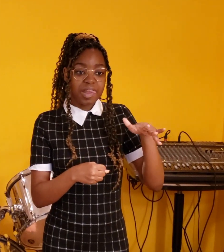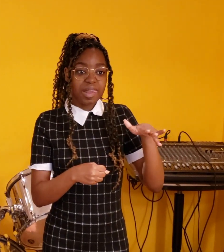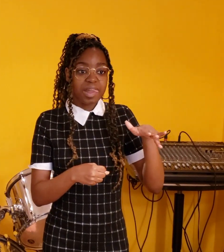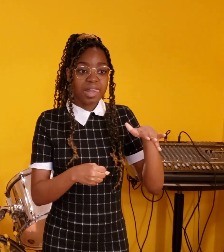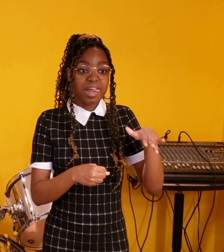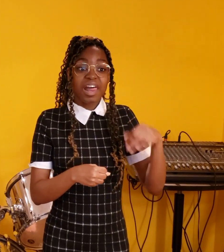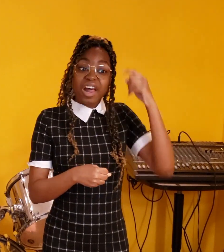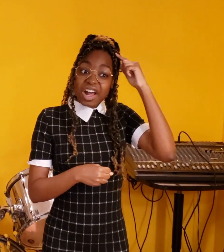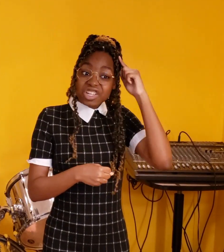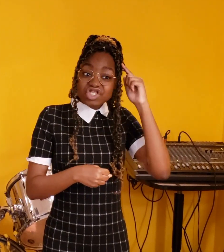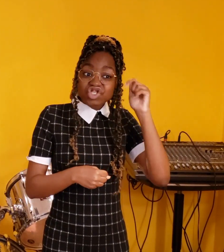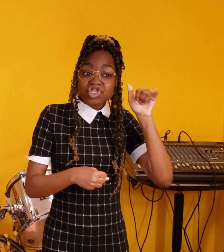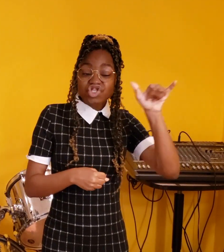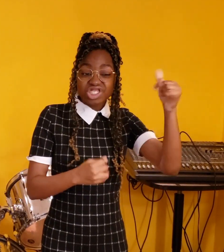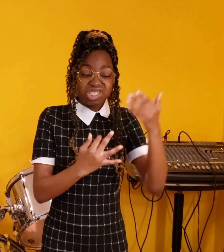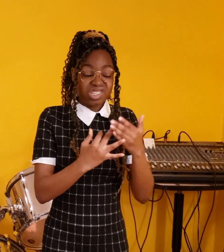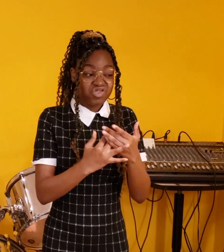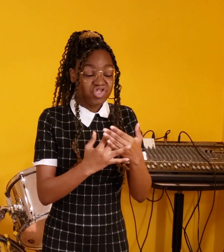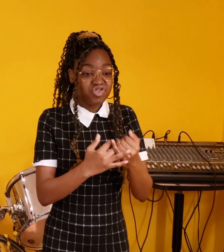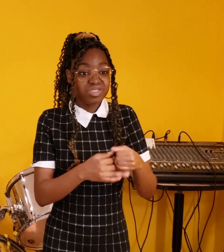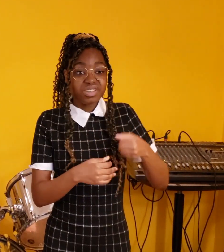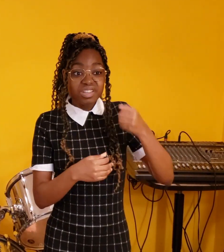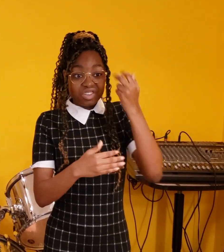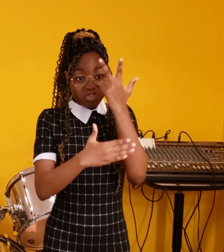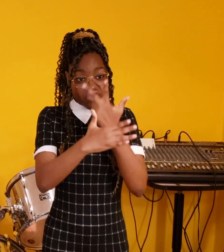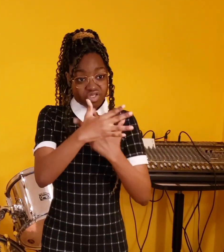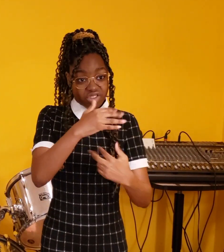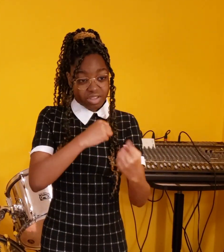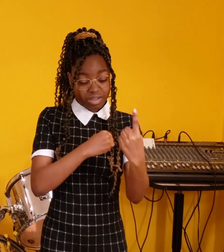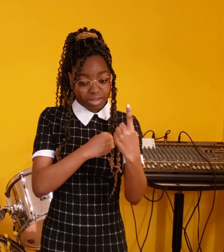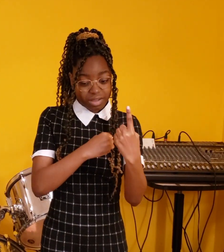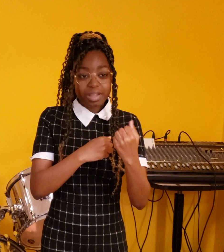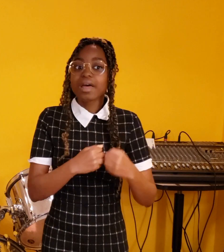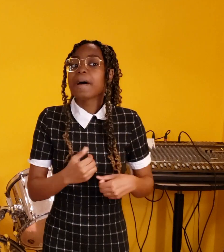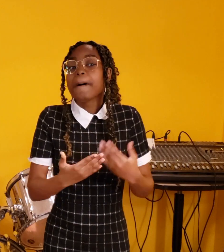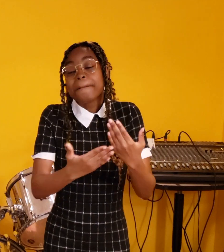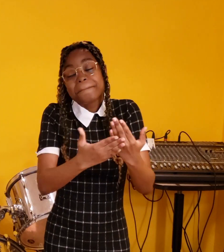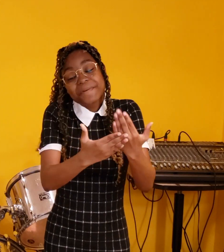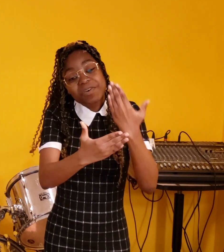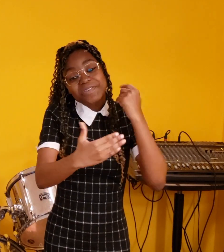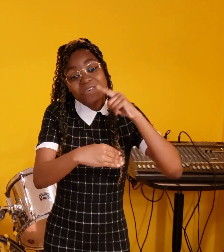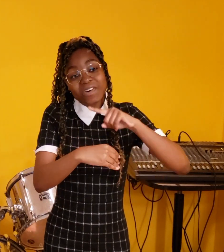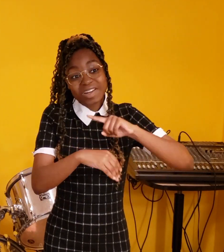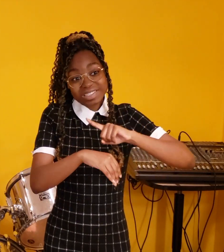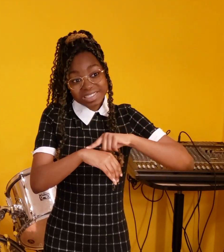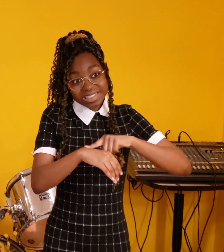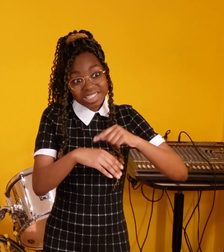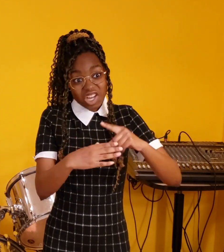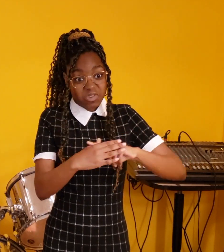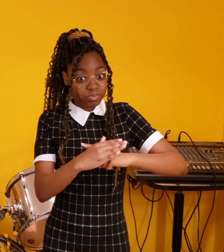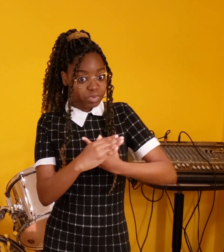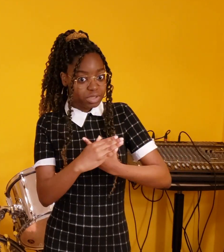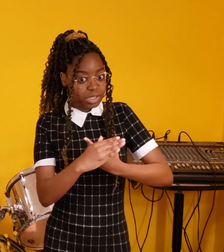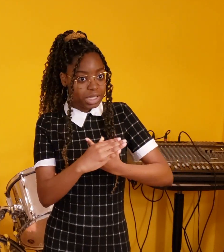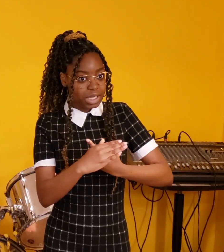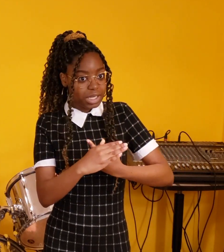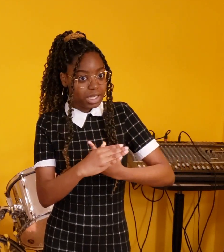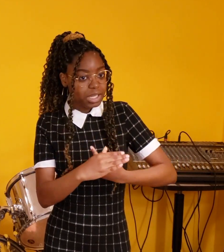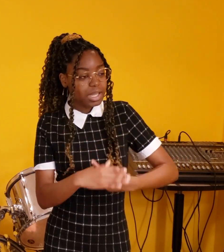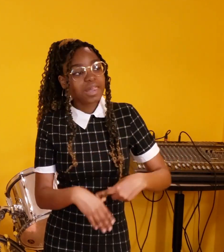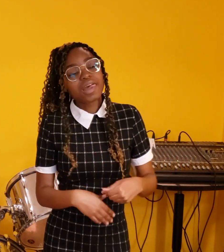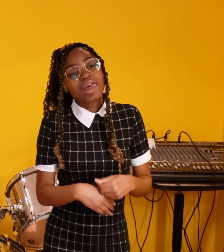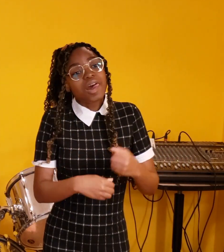the triune God. Let me tell it again. Before time began, there was a covenant in